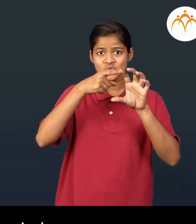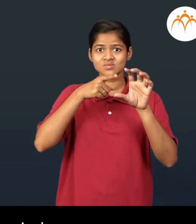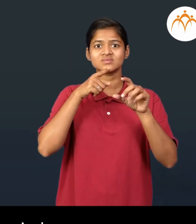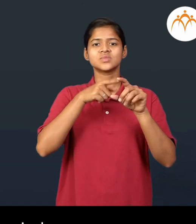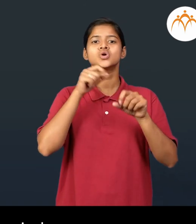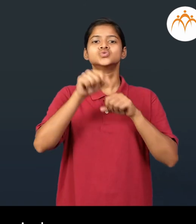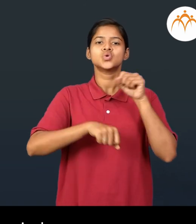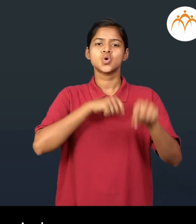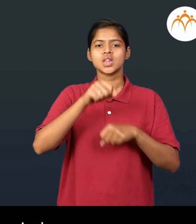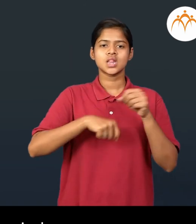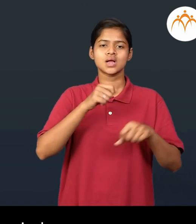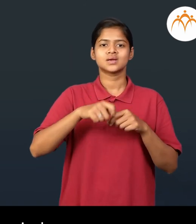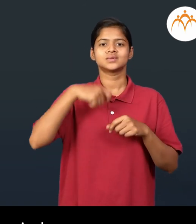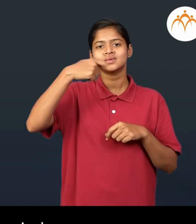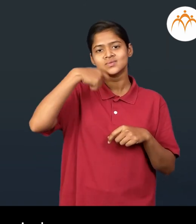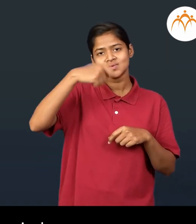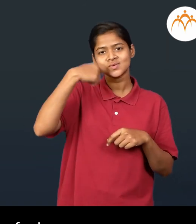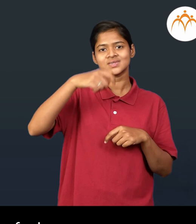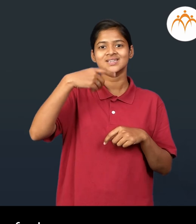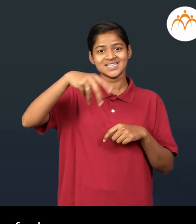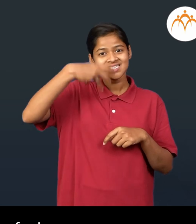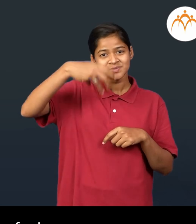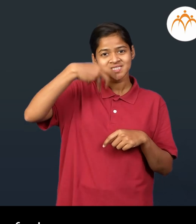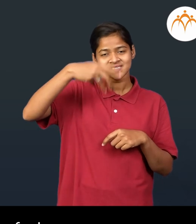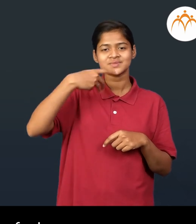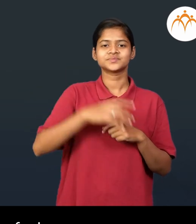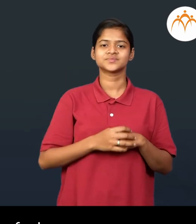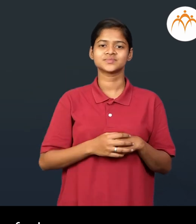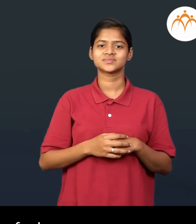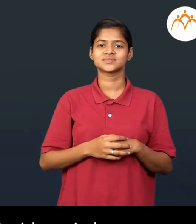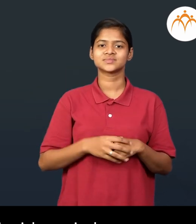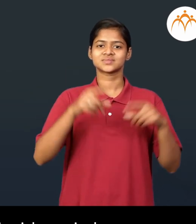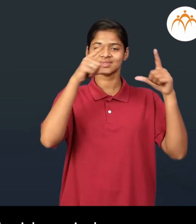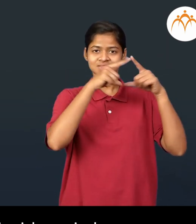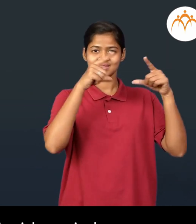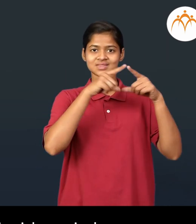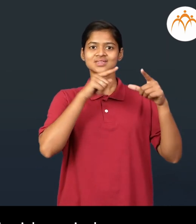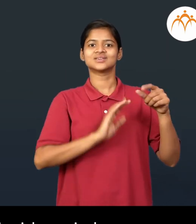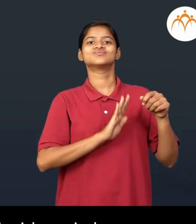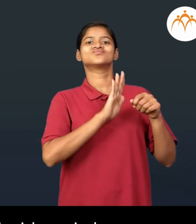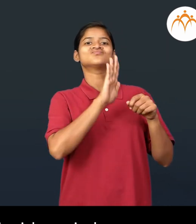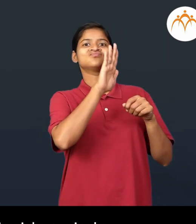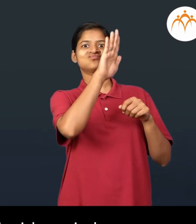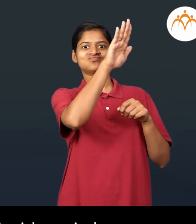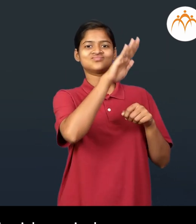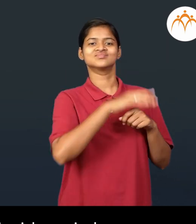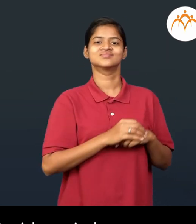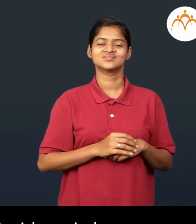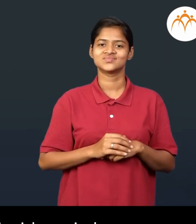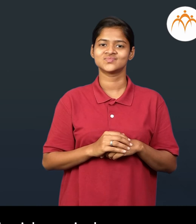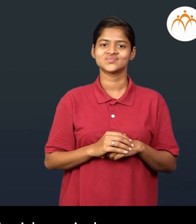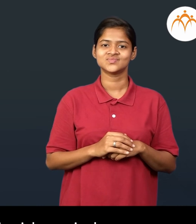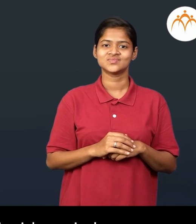A cycle inside a circle. A spoon and a fork. A car on upslope